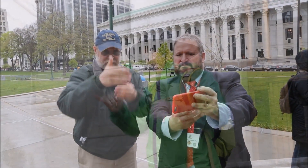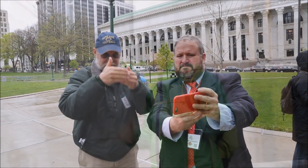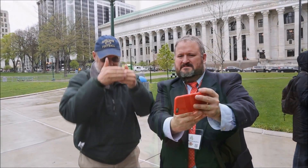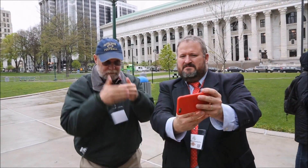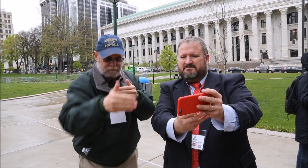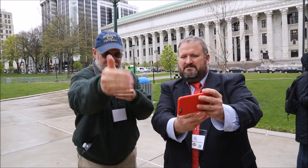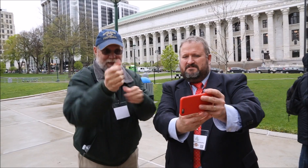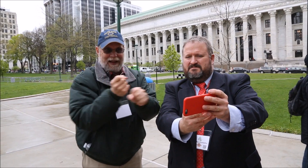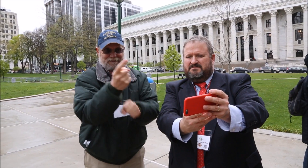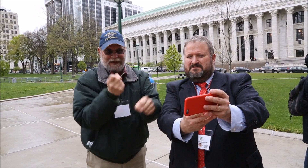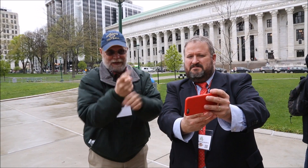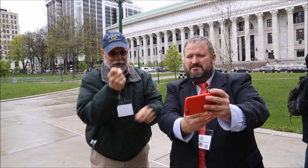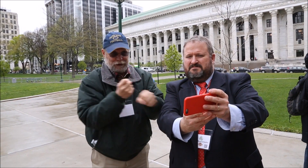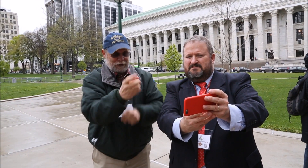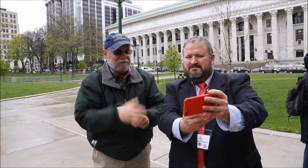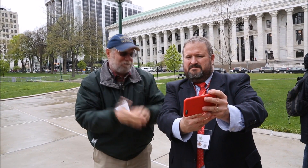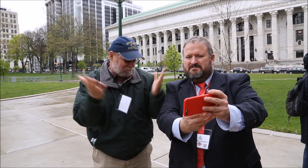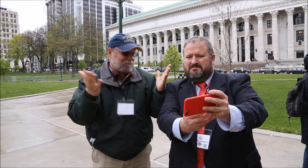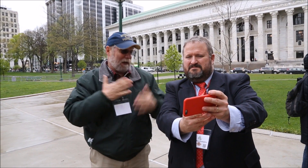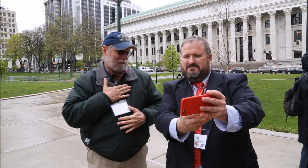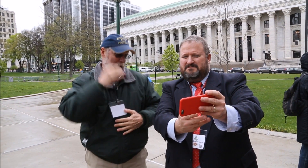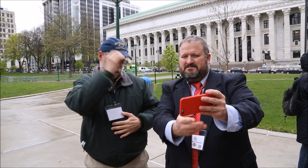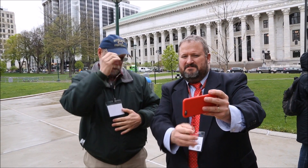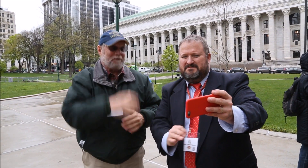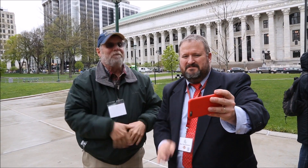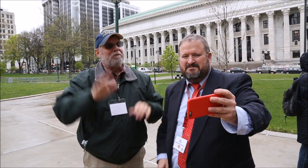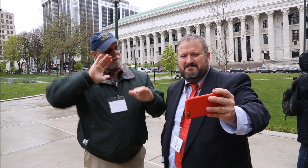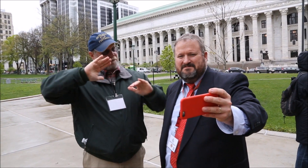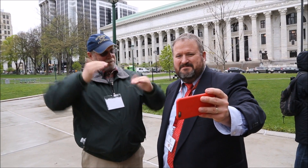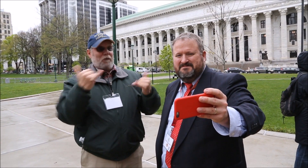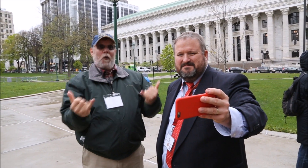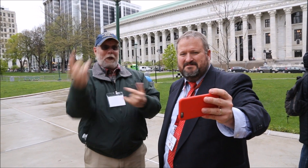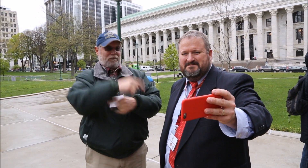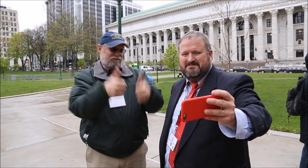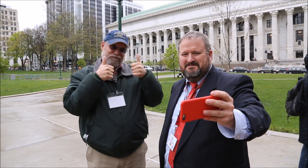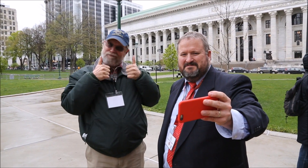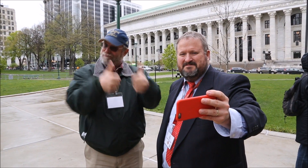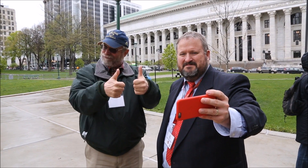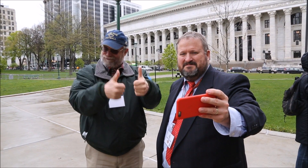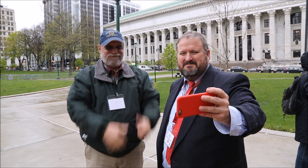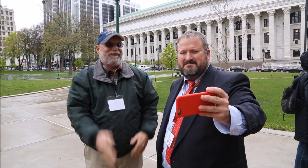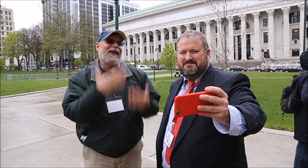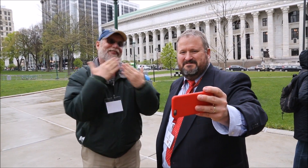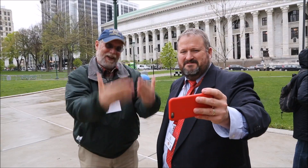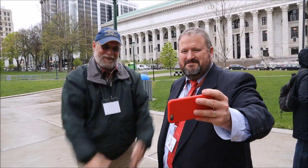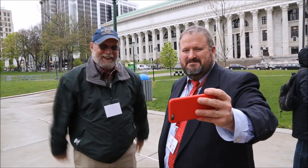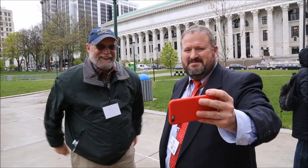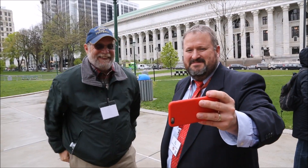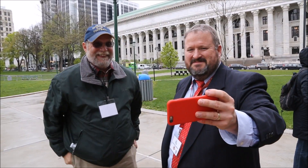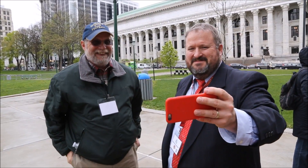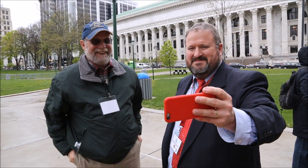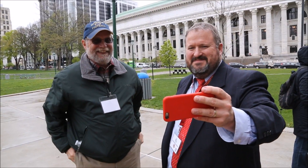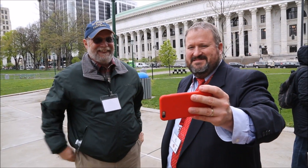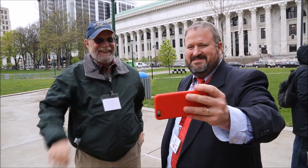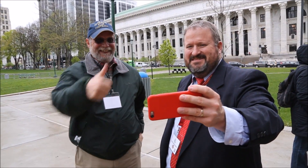sorry, you have to pay for this yourselves. No, you give English. You have lots of translators. You have lots of people